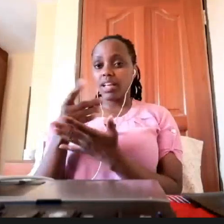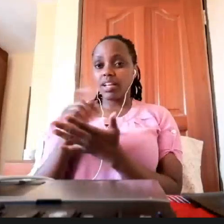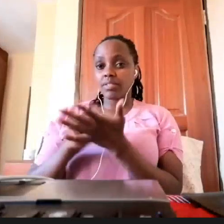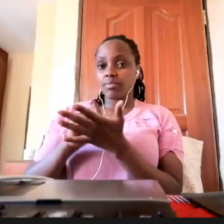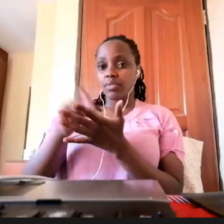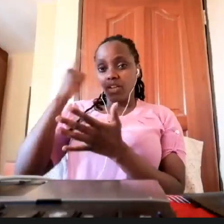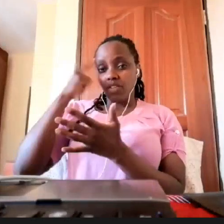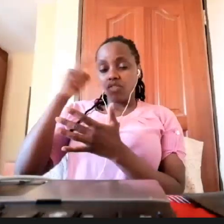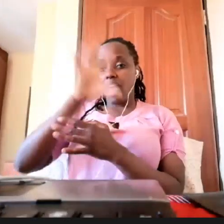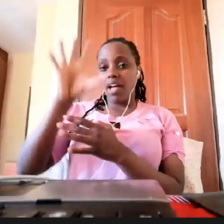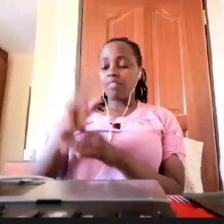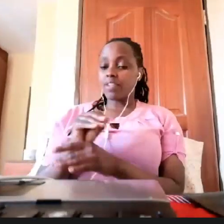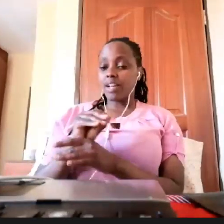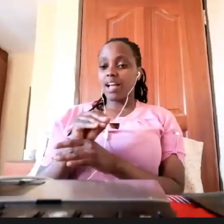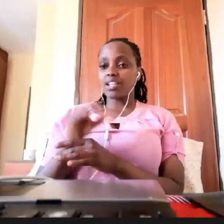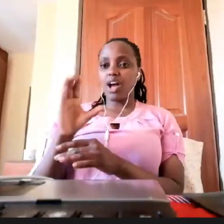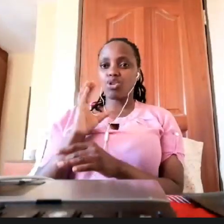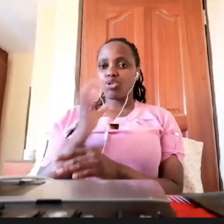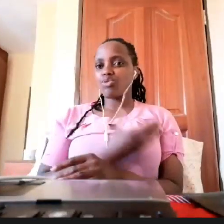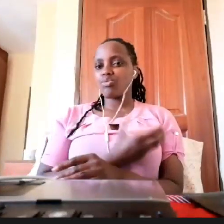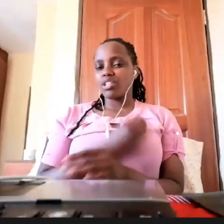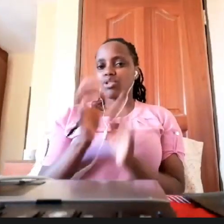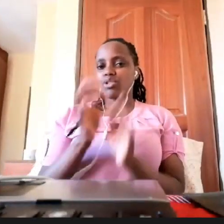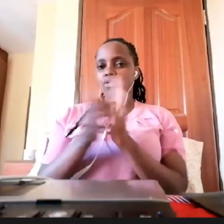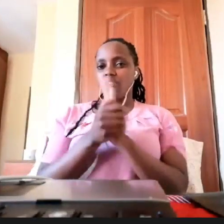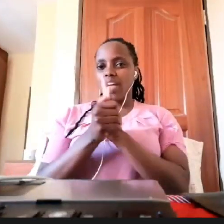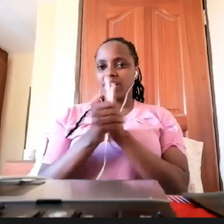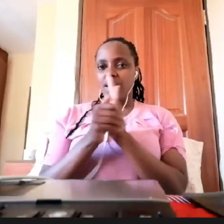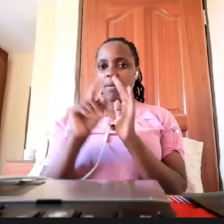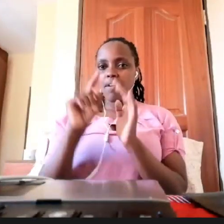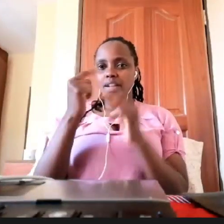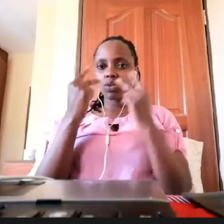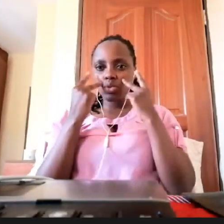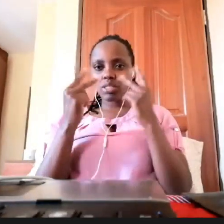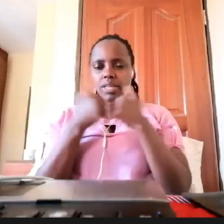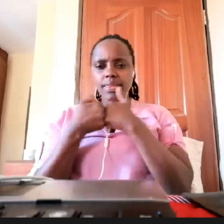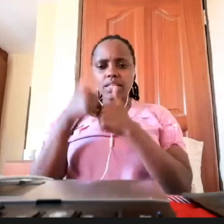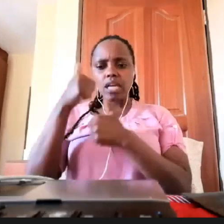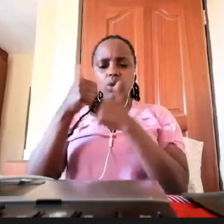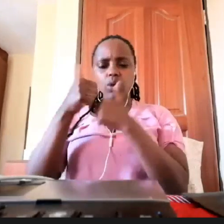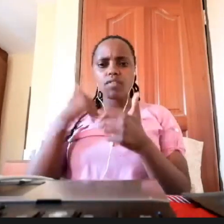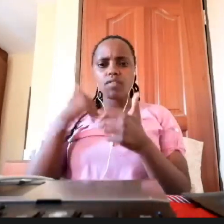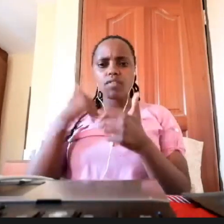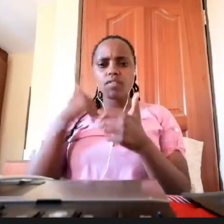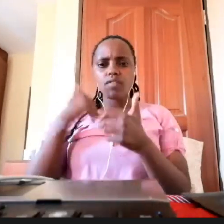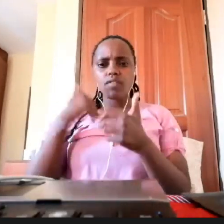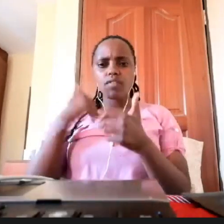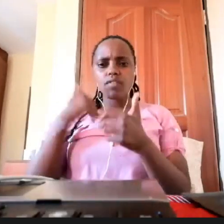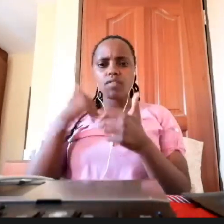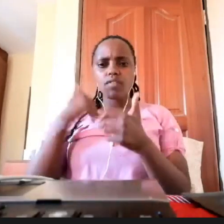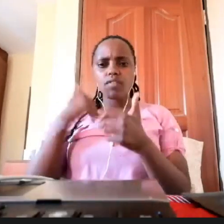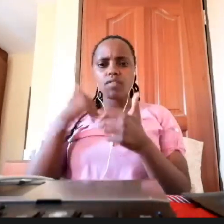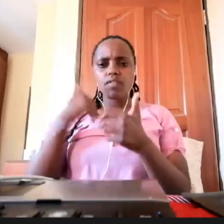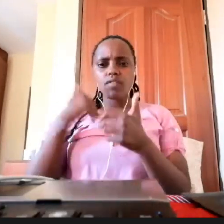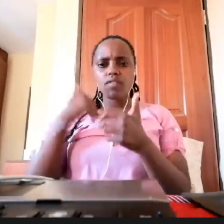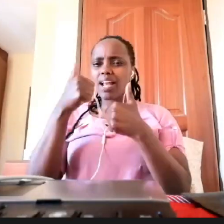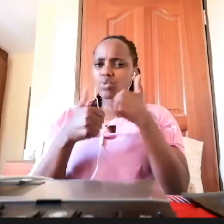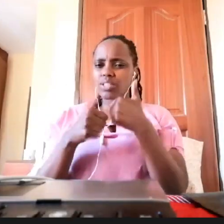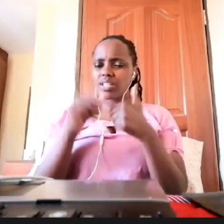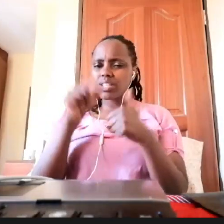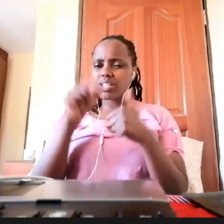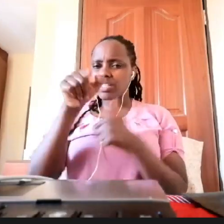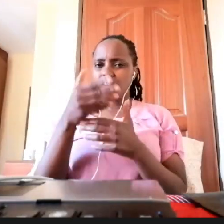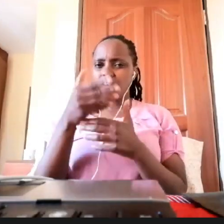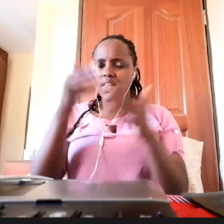Experts, but it's also an opportunity for us to see like what challenge do you face as civil society organizations as part of the